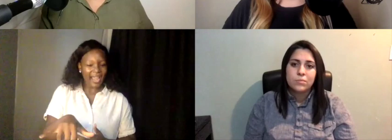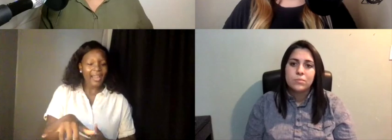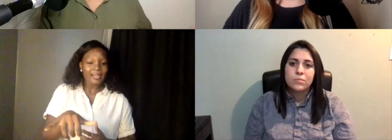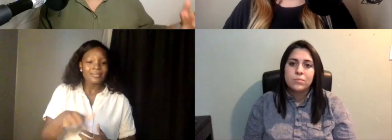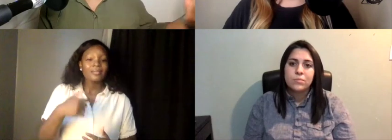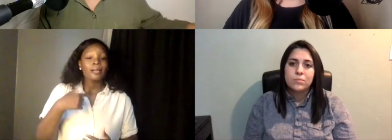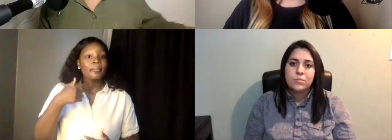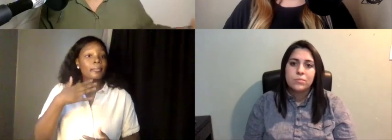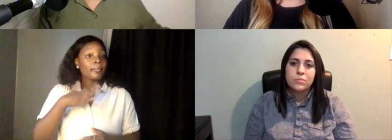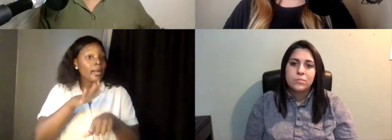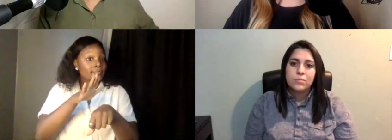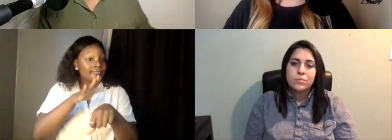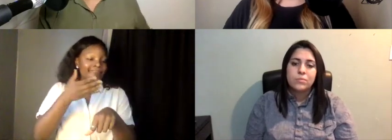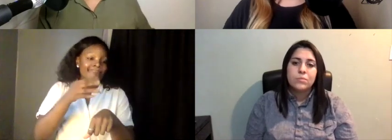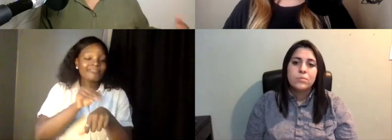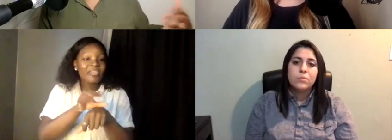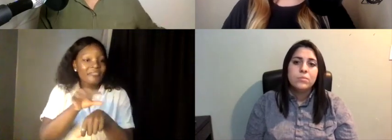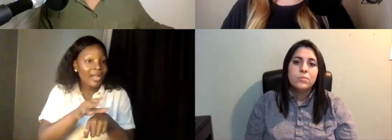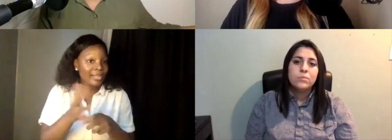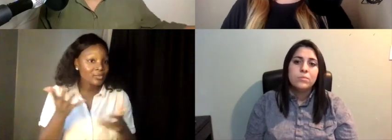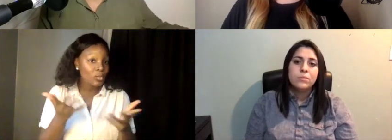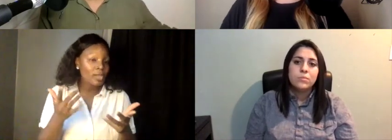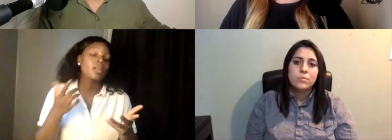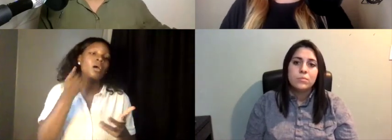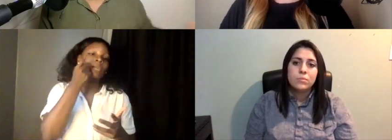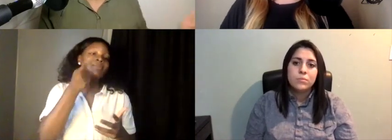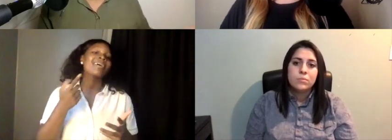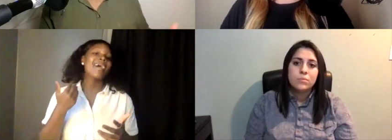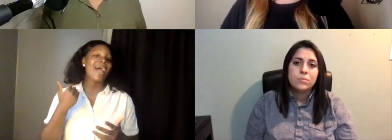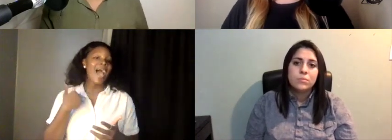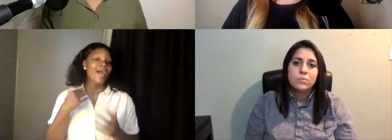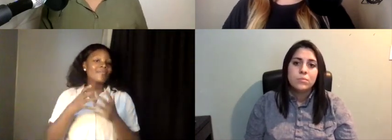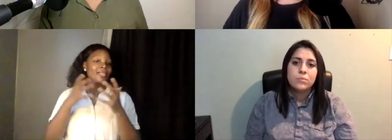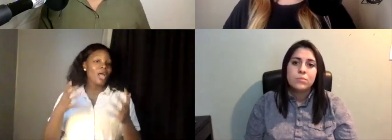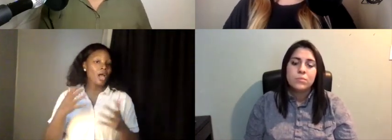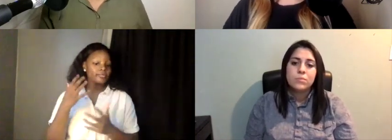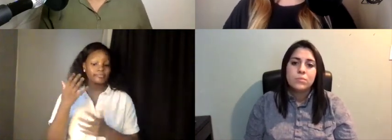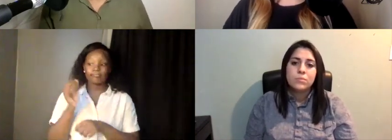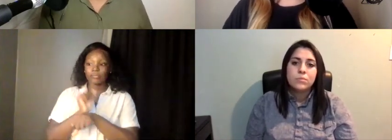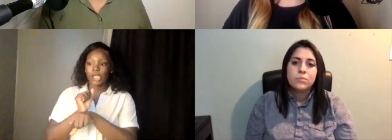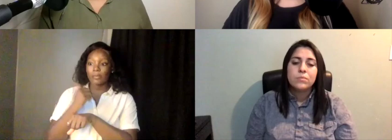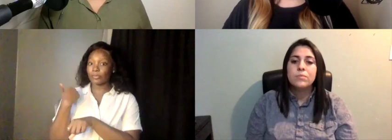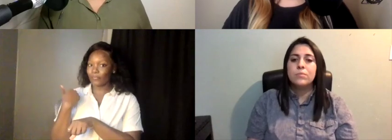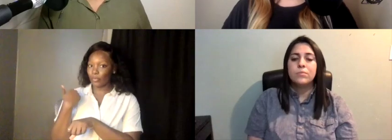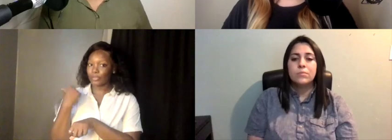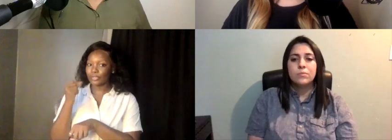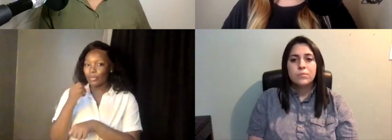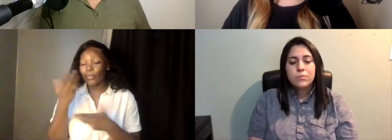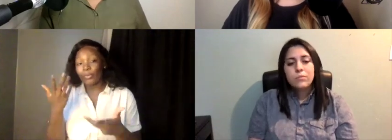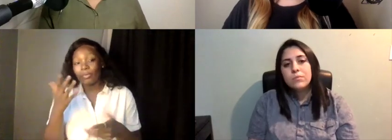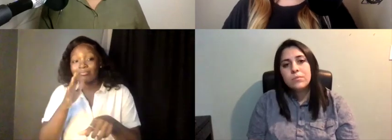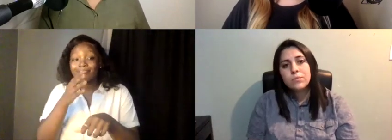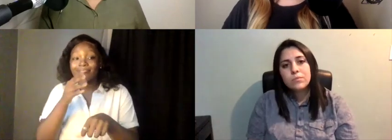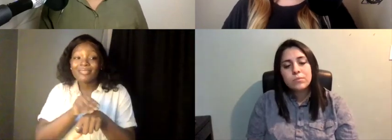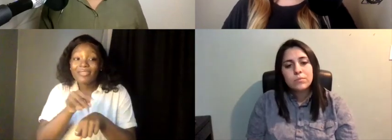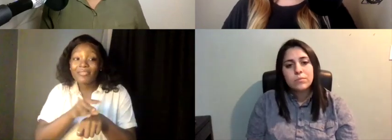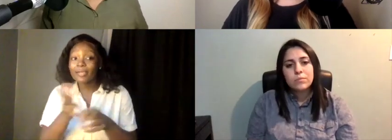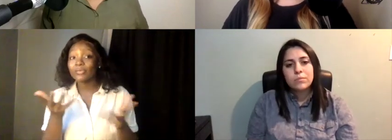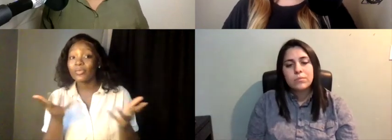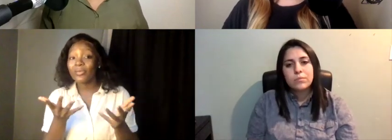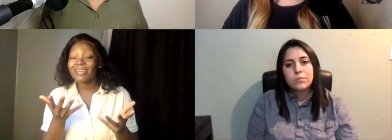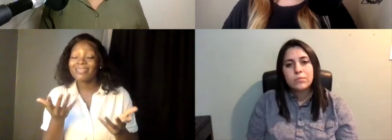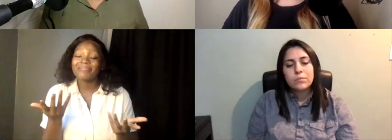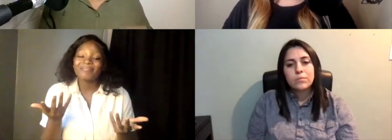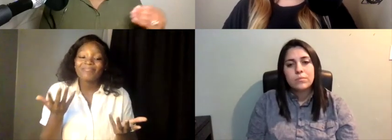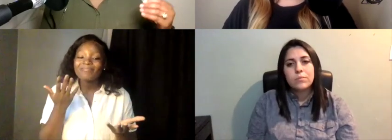advice in that realm, because I have had a lot of different jobs and different professions, I would say, you know, take it upon yourself to kind of ride that